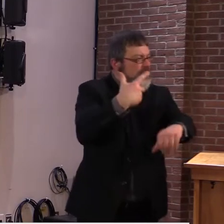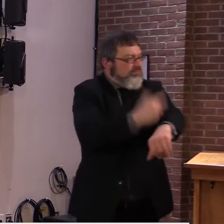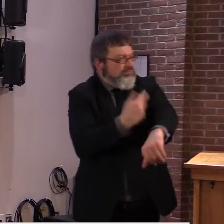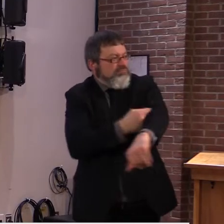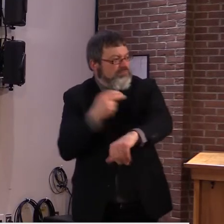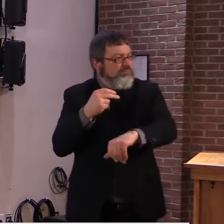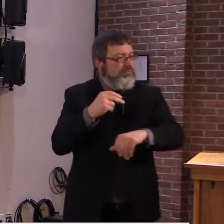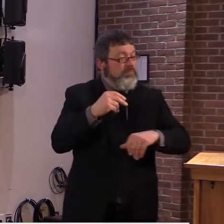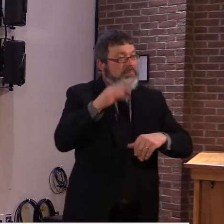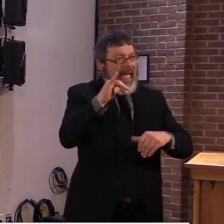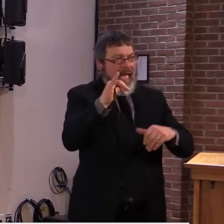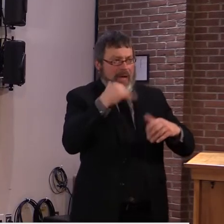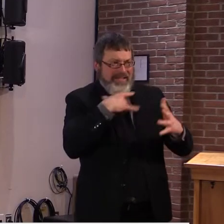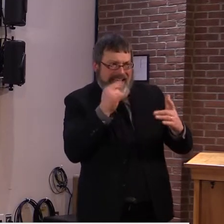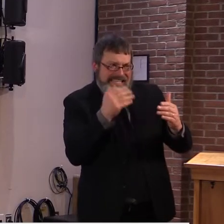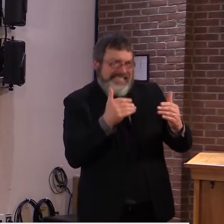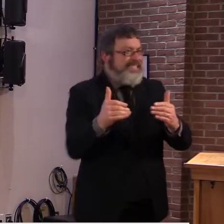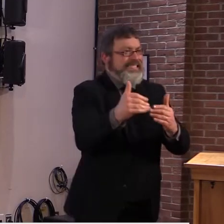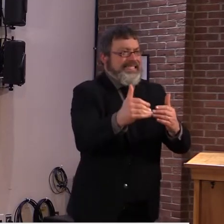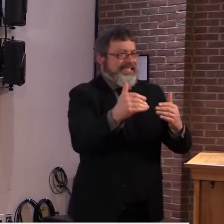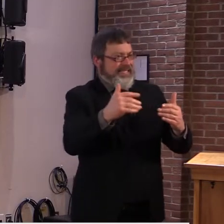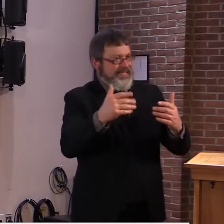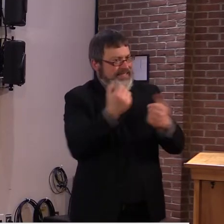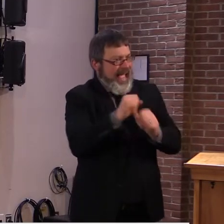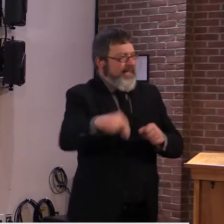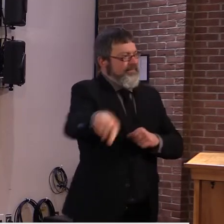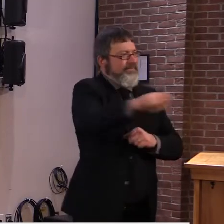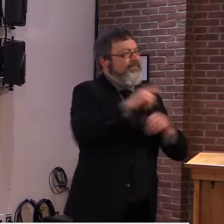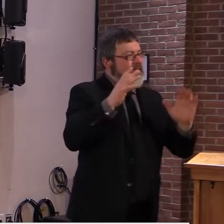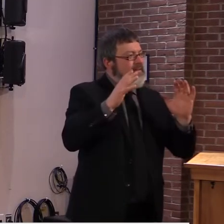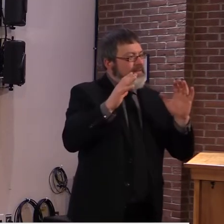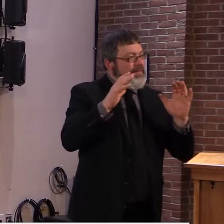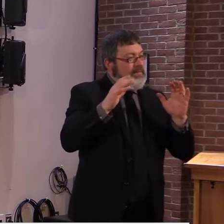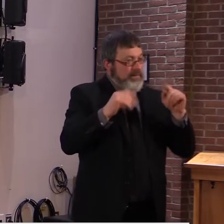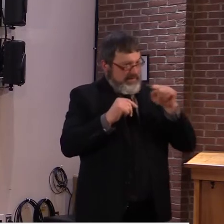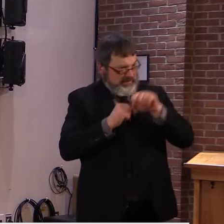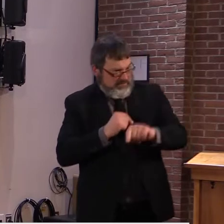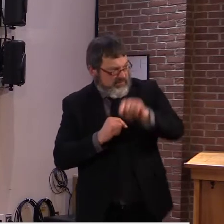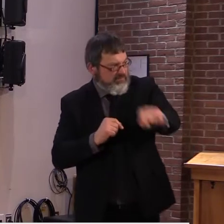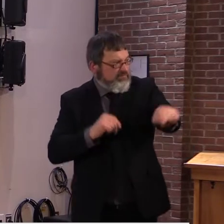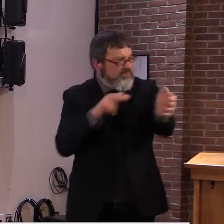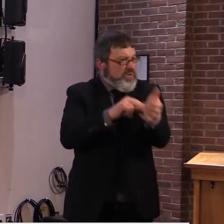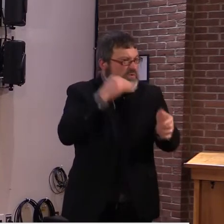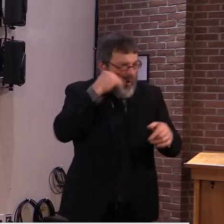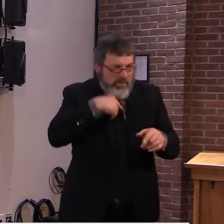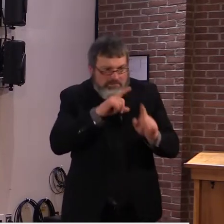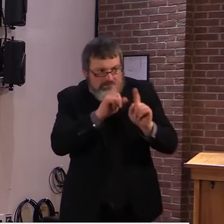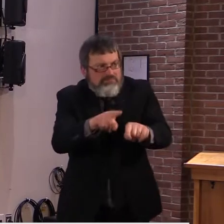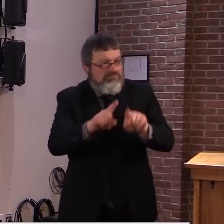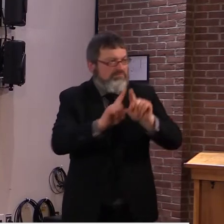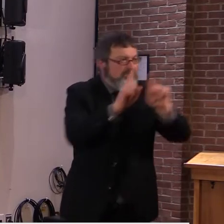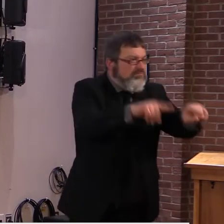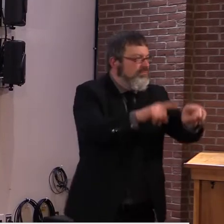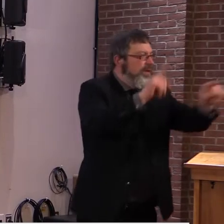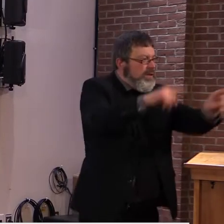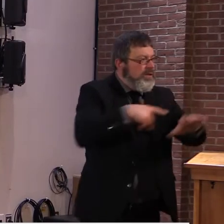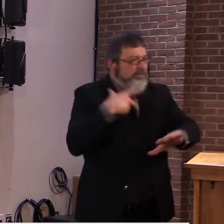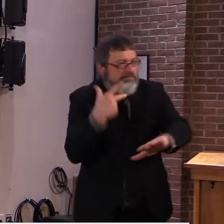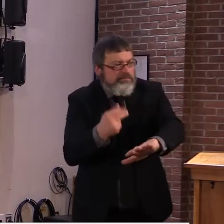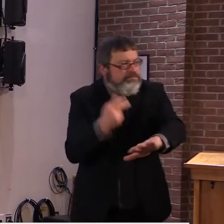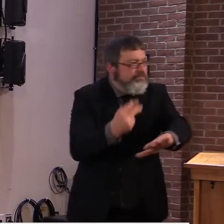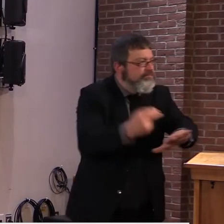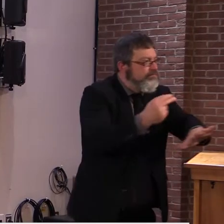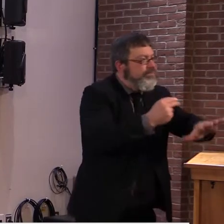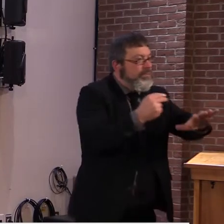on a nursing home by nursing home basis, obviously. While they want to get all of the residents, we've learned that they still have